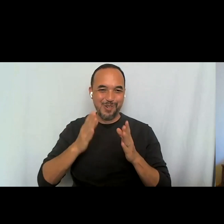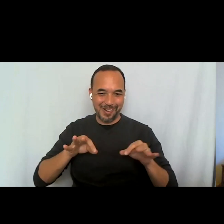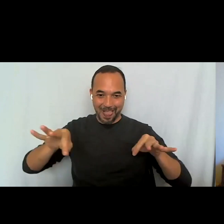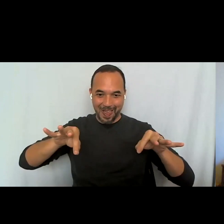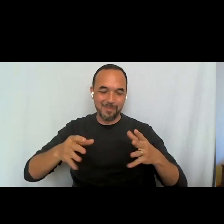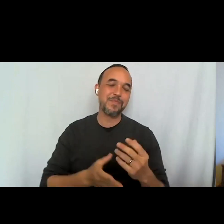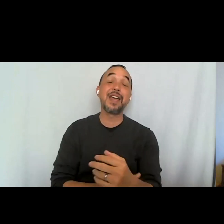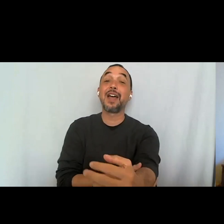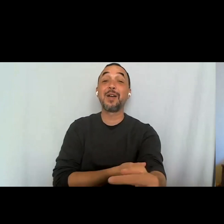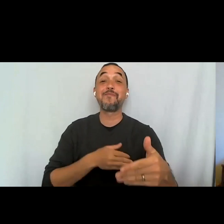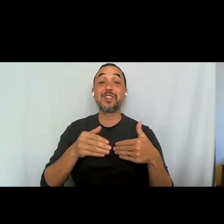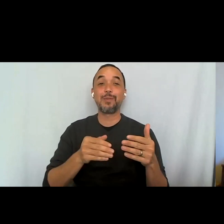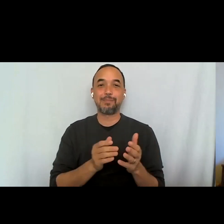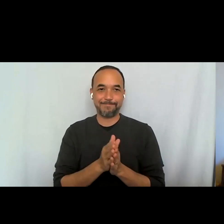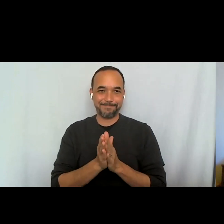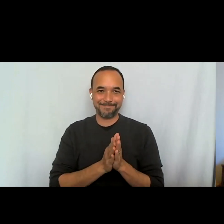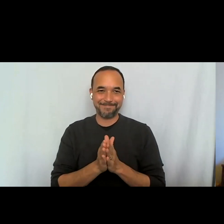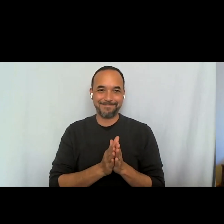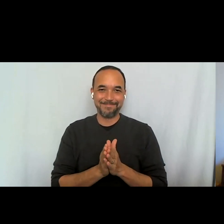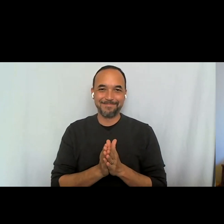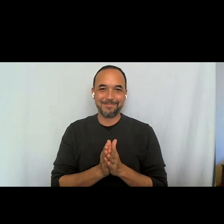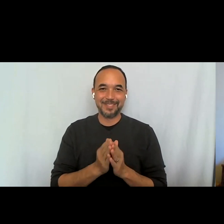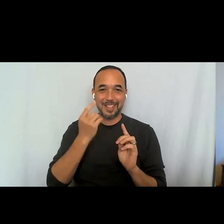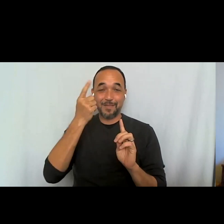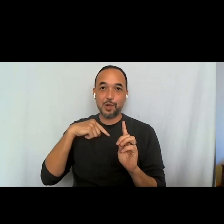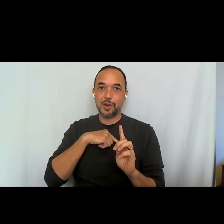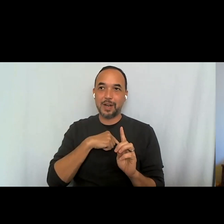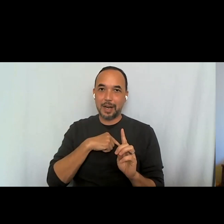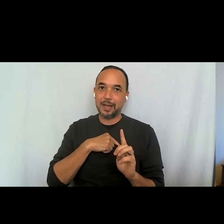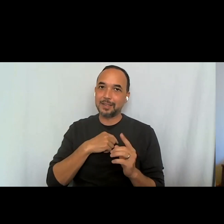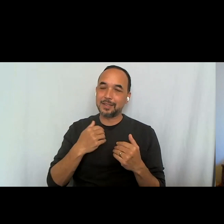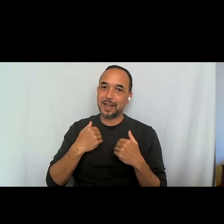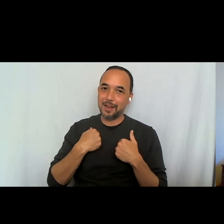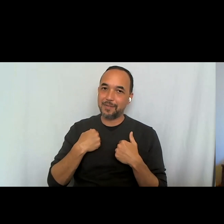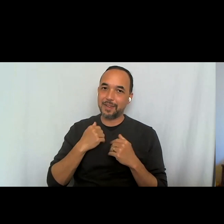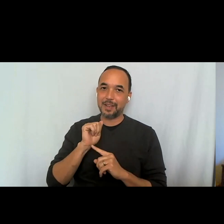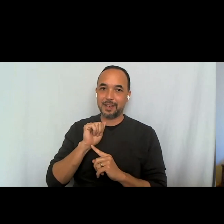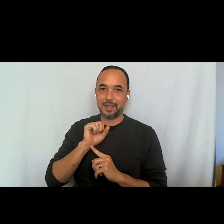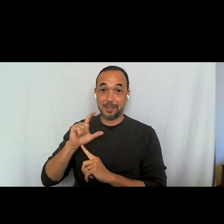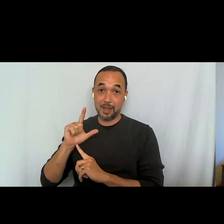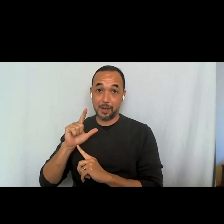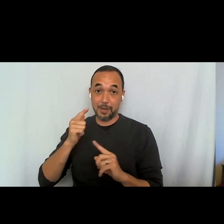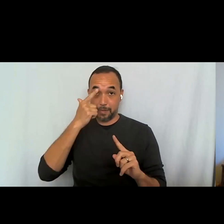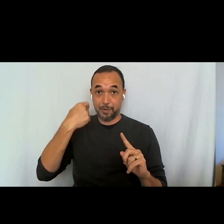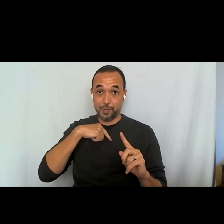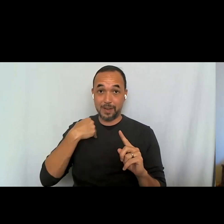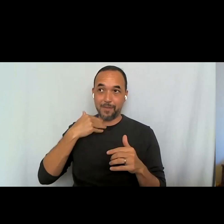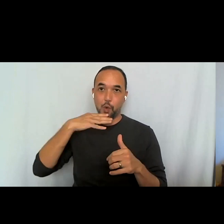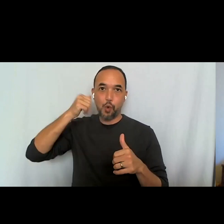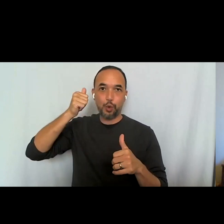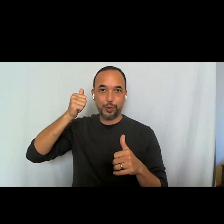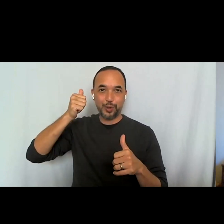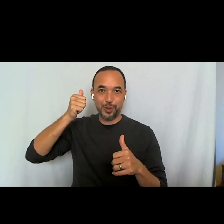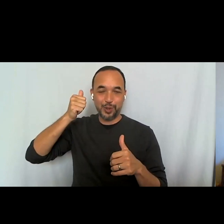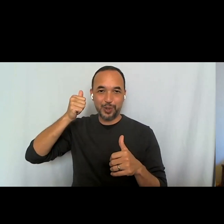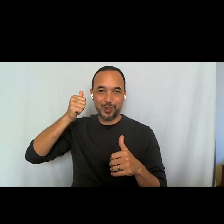So for us, having ASL Influence, being that we have an older child that's hearing, I taught